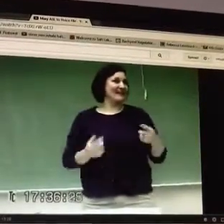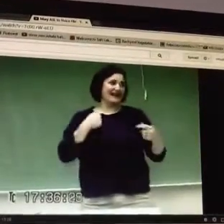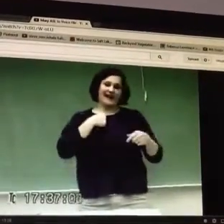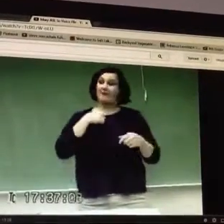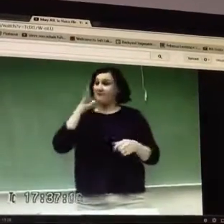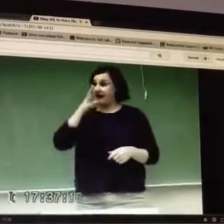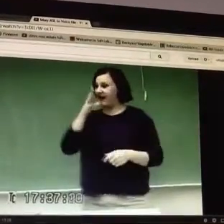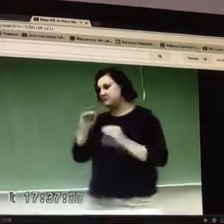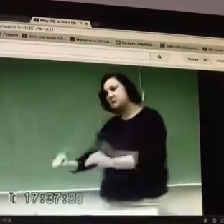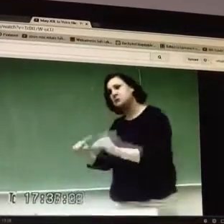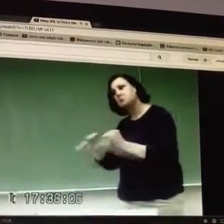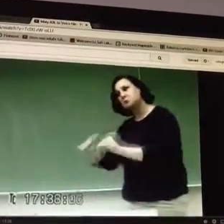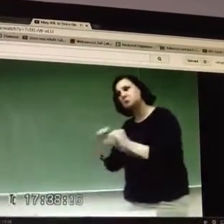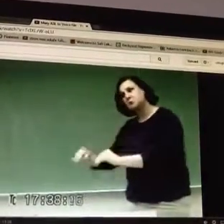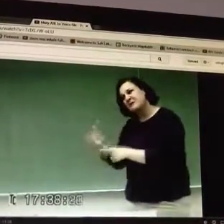a deaf thing.